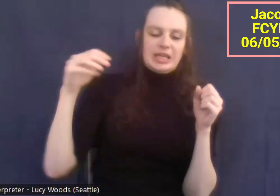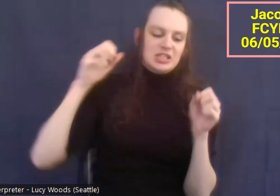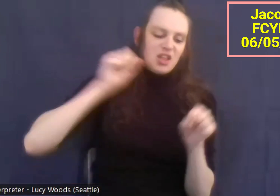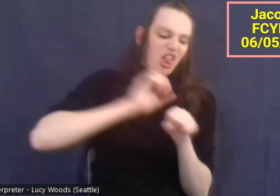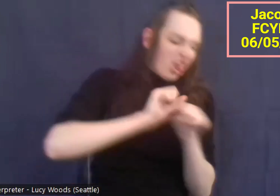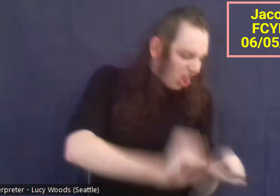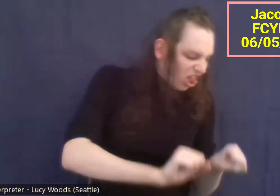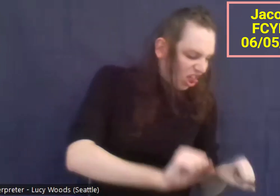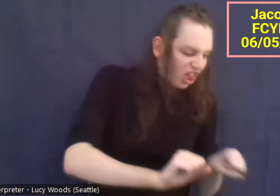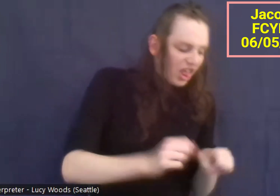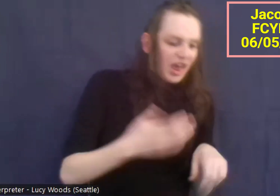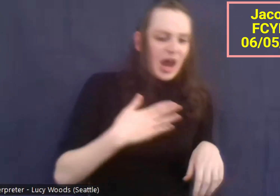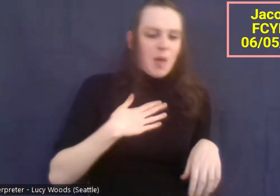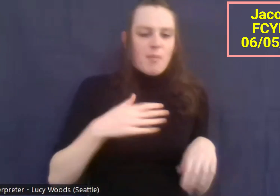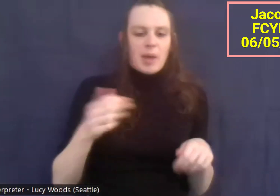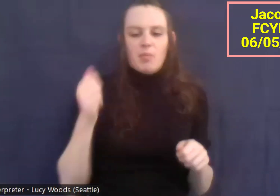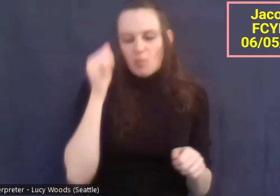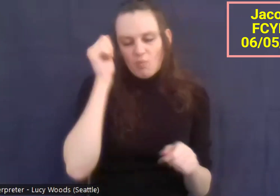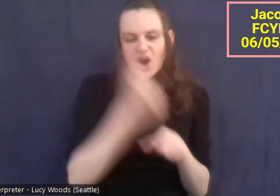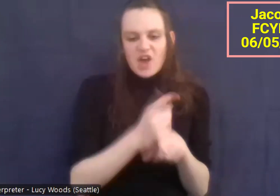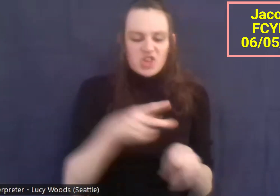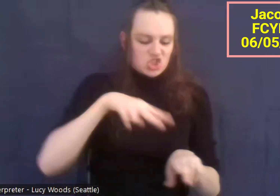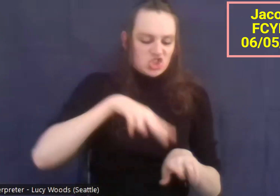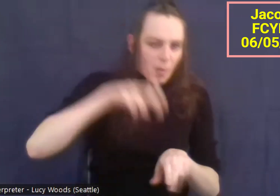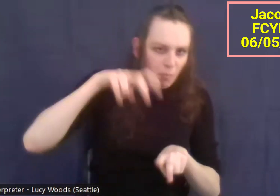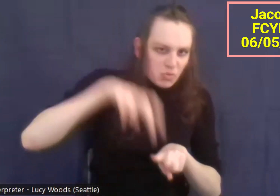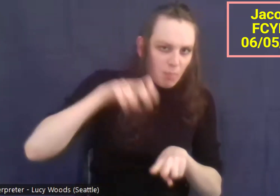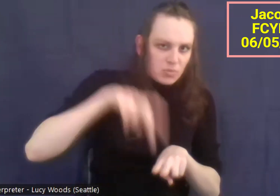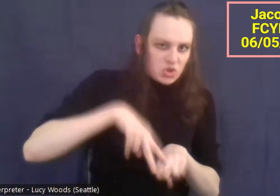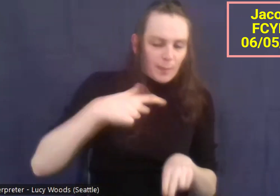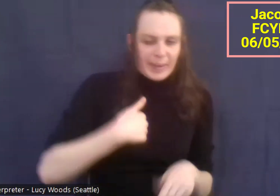like, I want to do that again as much as I possibly can for the rest of my life.